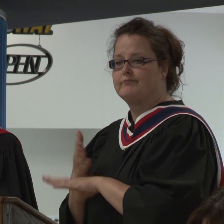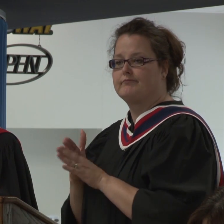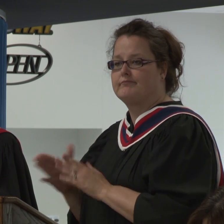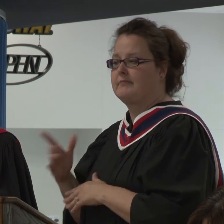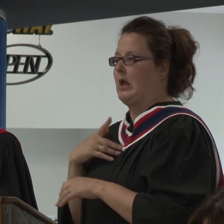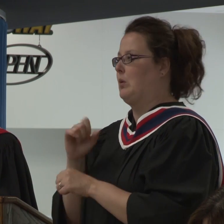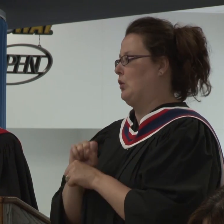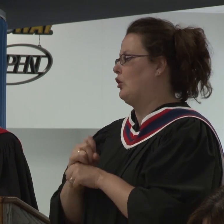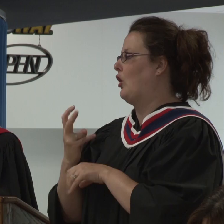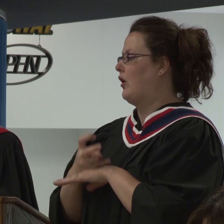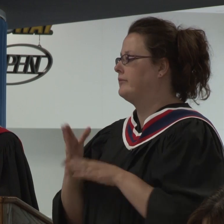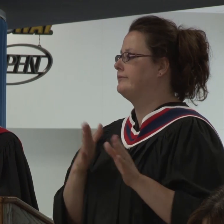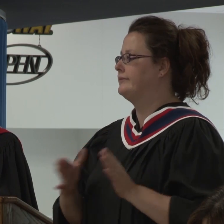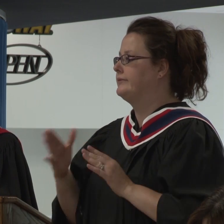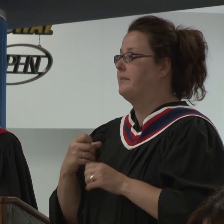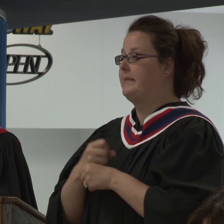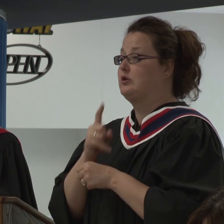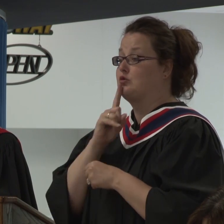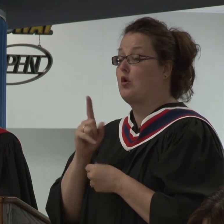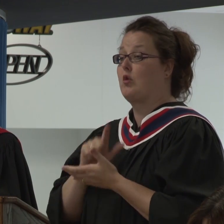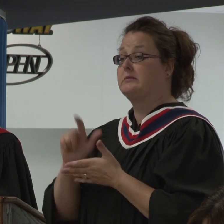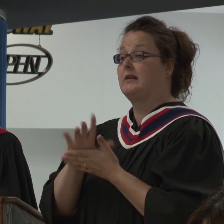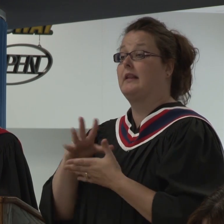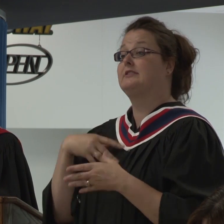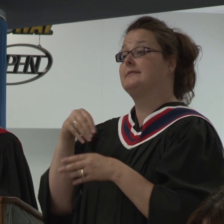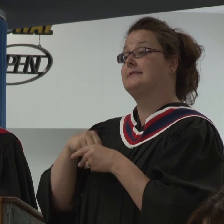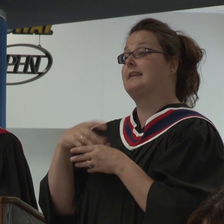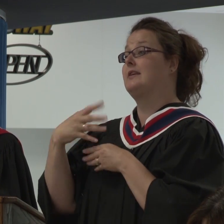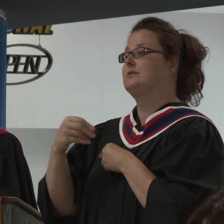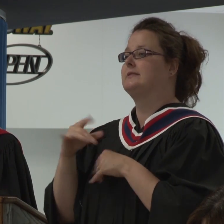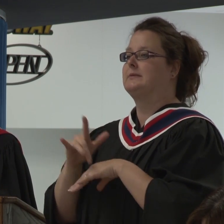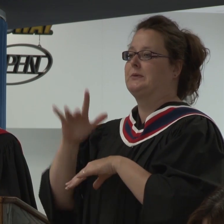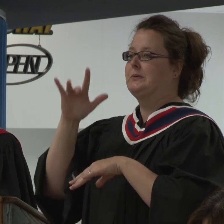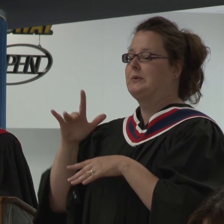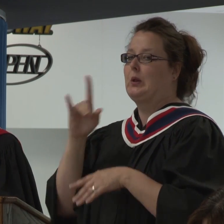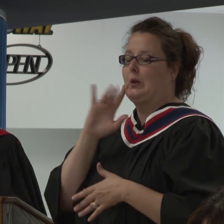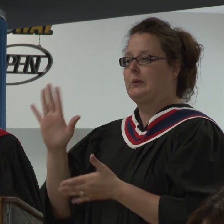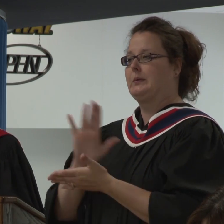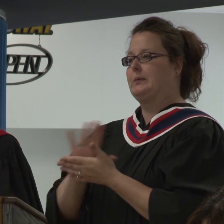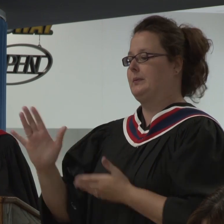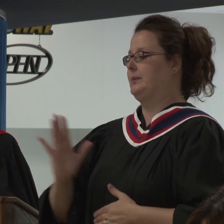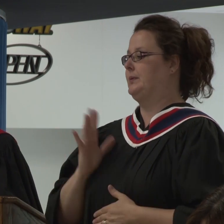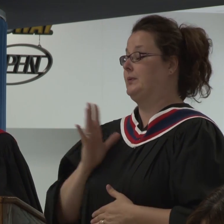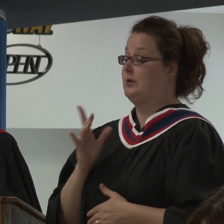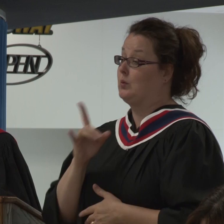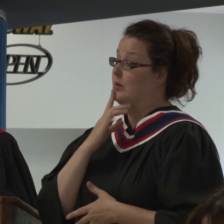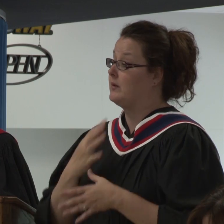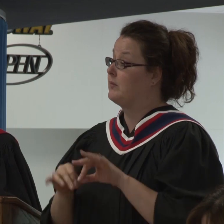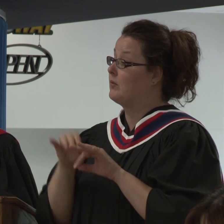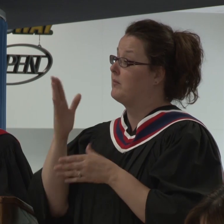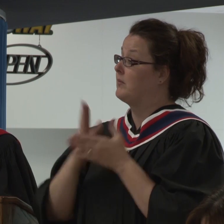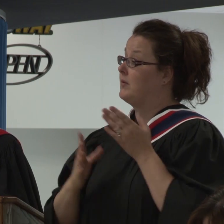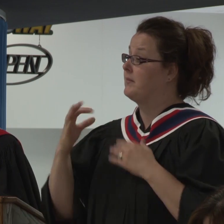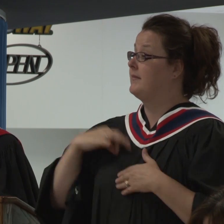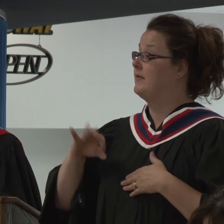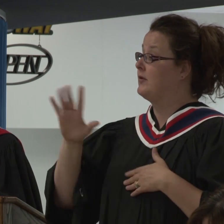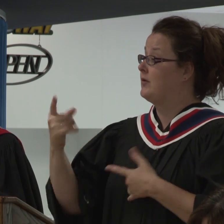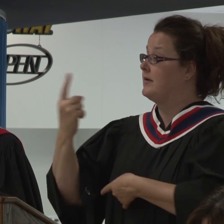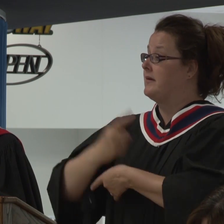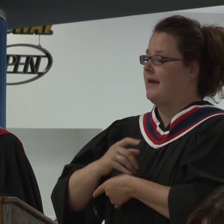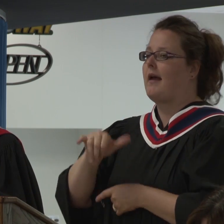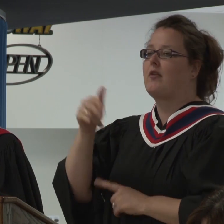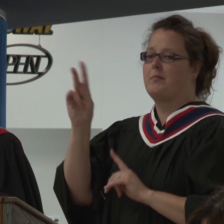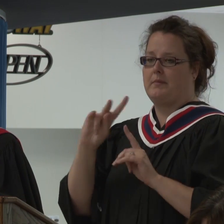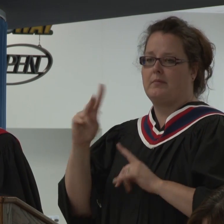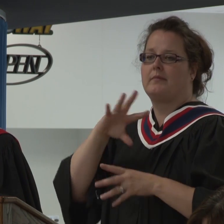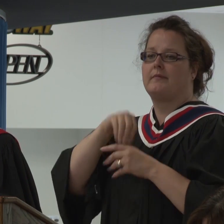weeks to make our campus shine inside and out. They've made an important contribution to your day, as have many others,